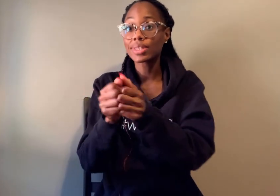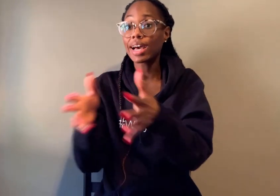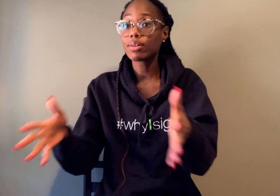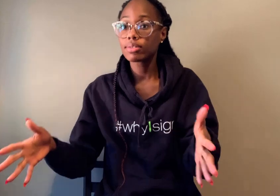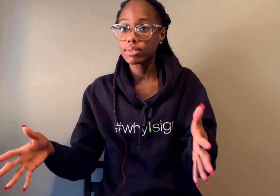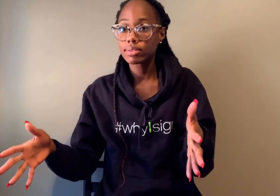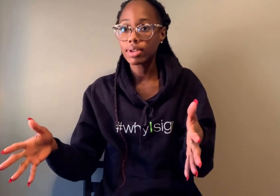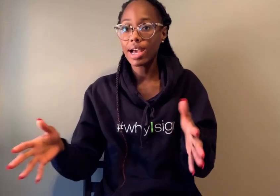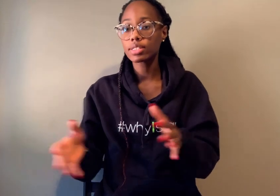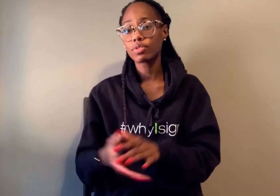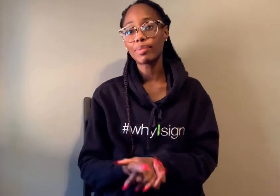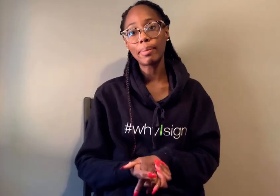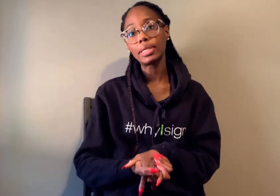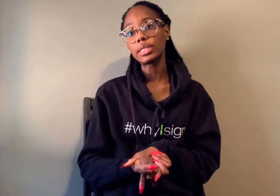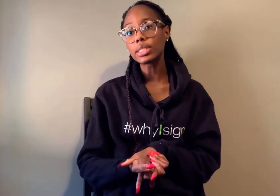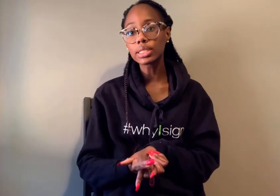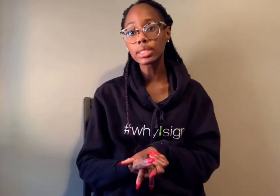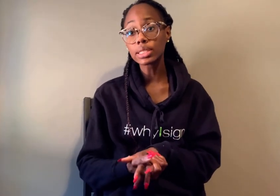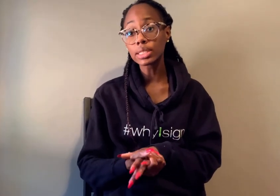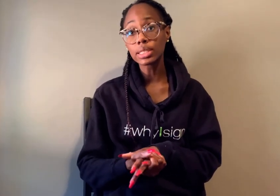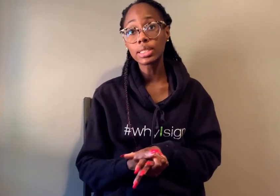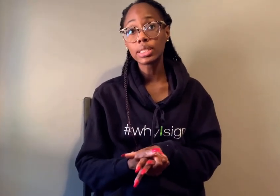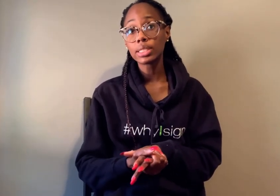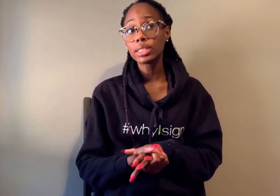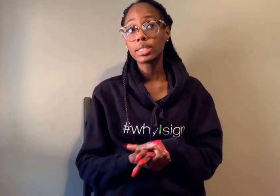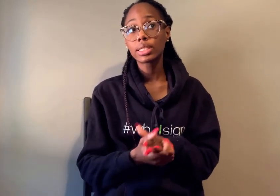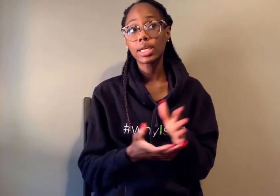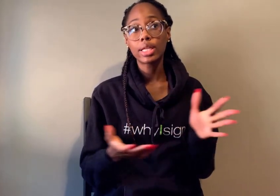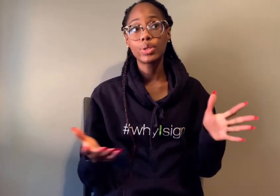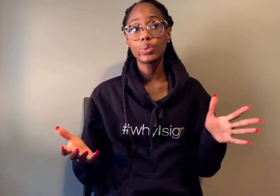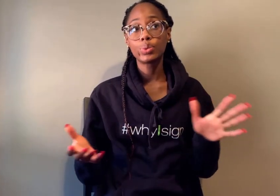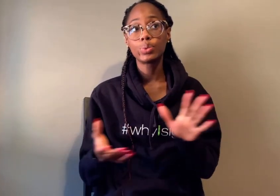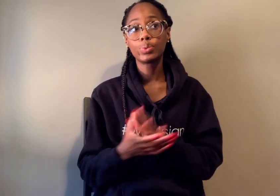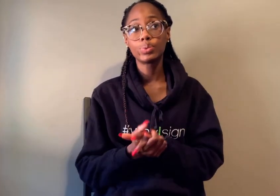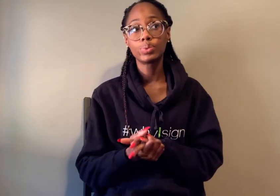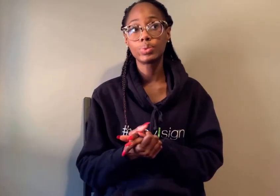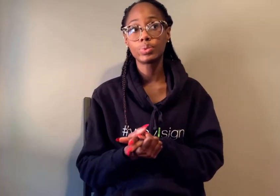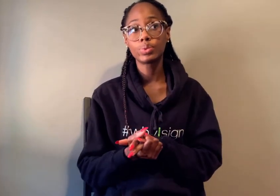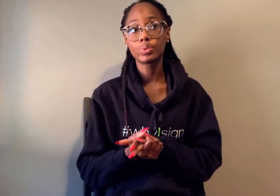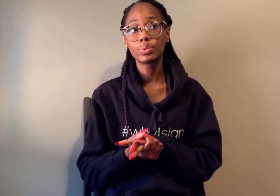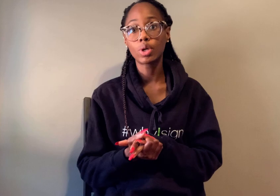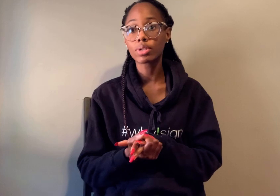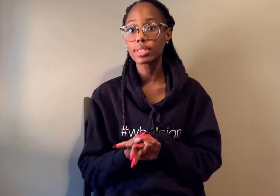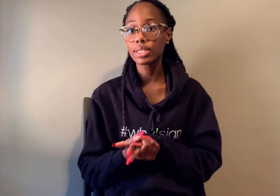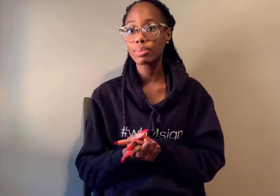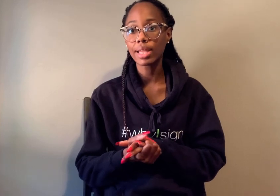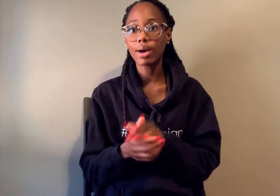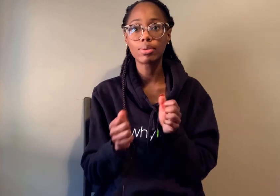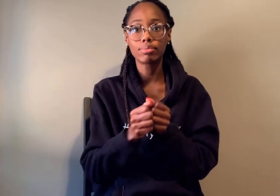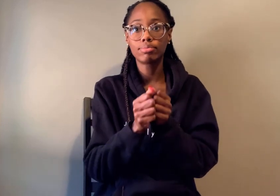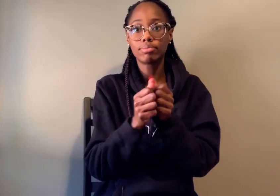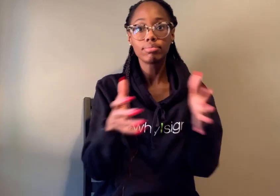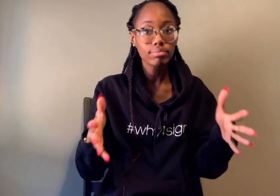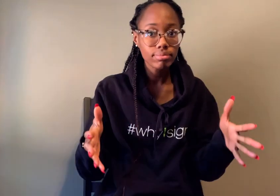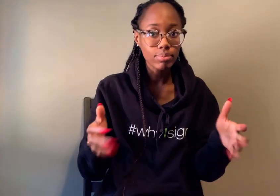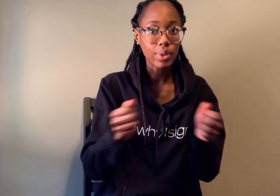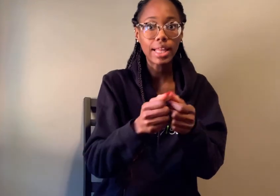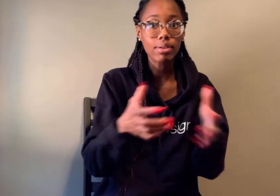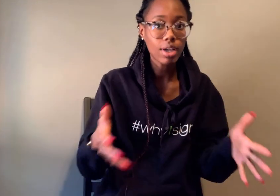without asking for my money? Can you go to sleep without